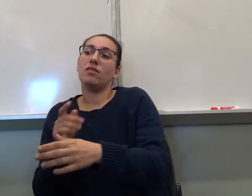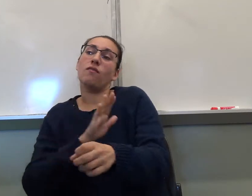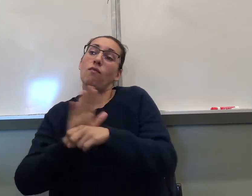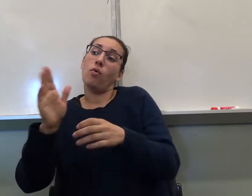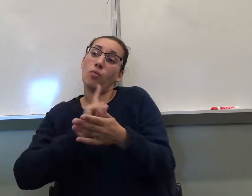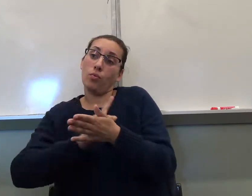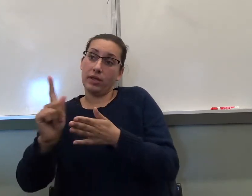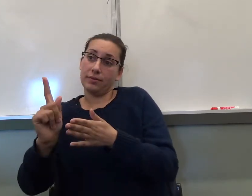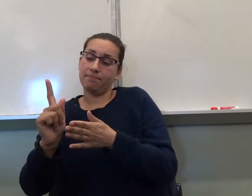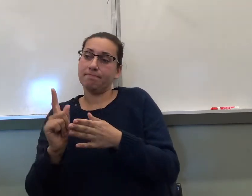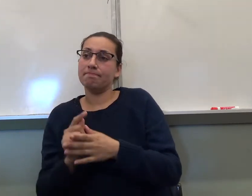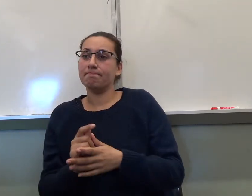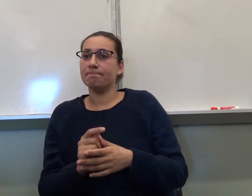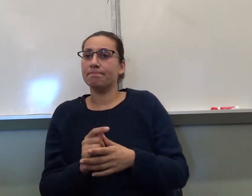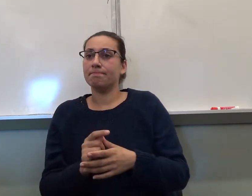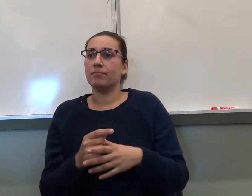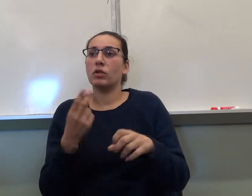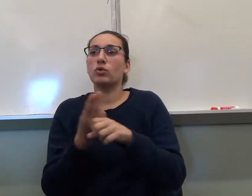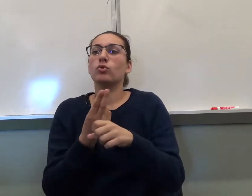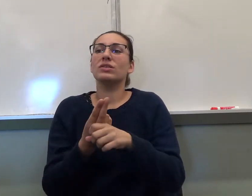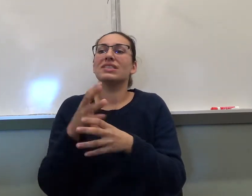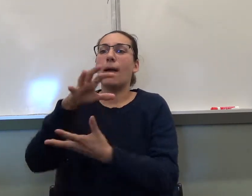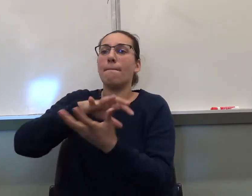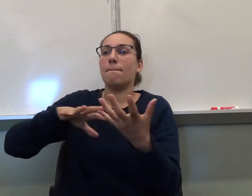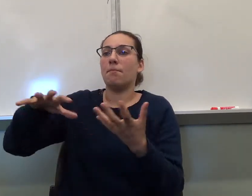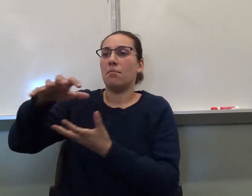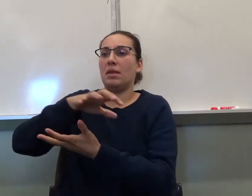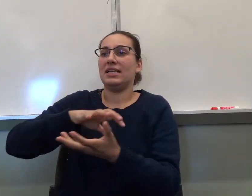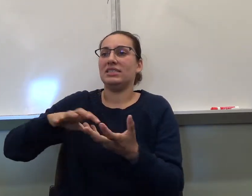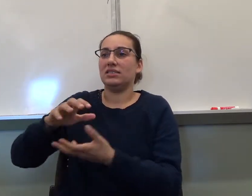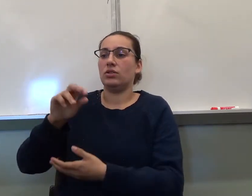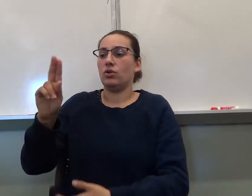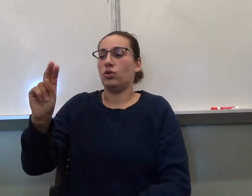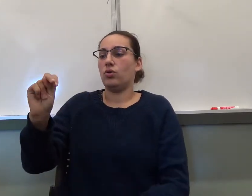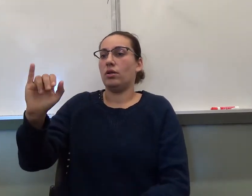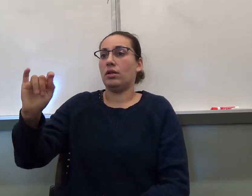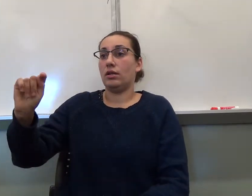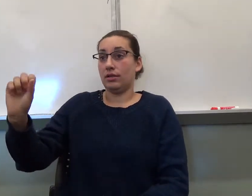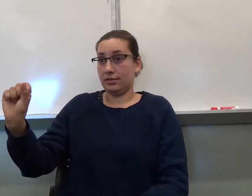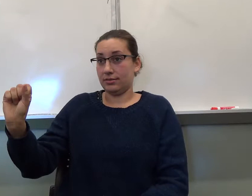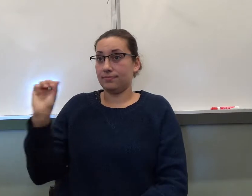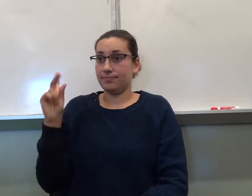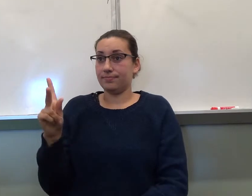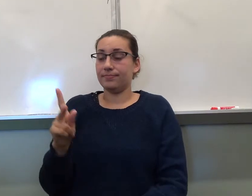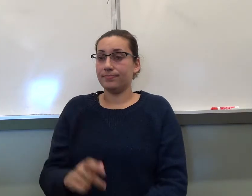said to use mixed units. Okay, so in a sense, these are